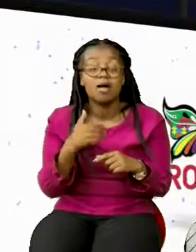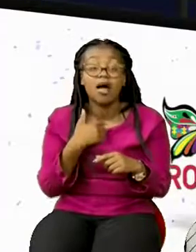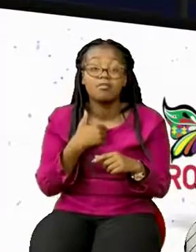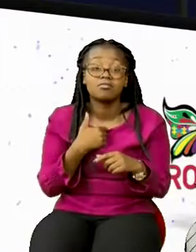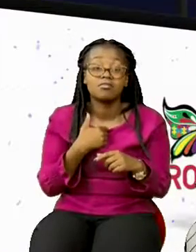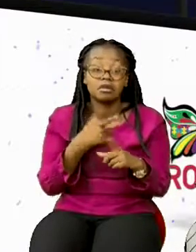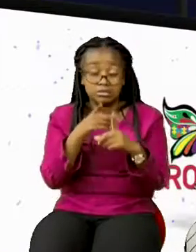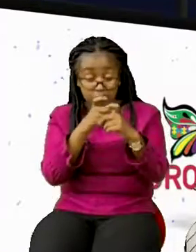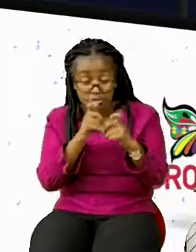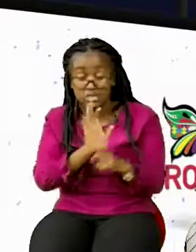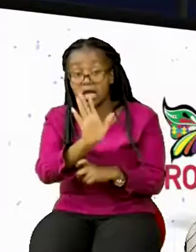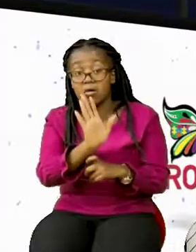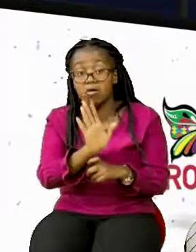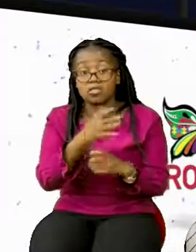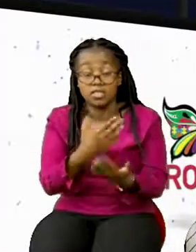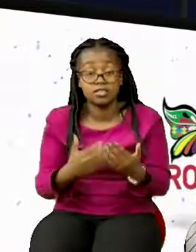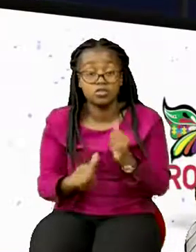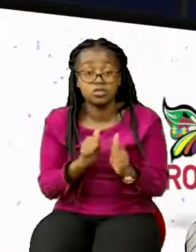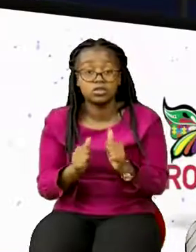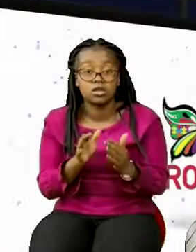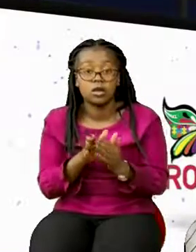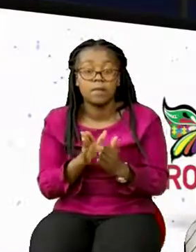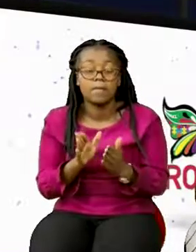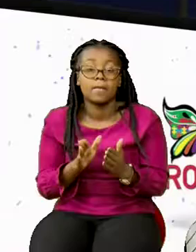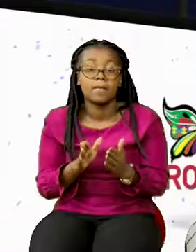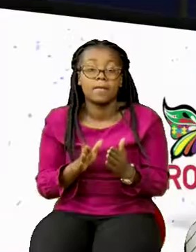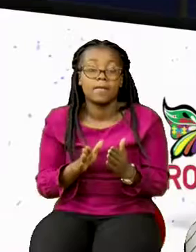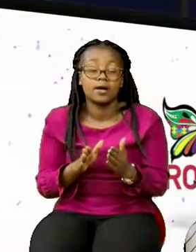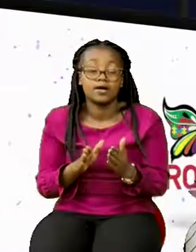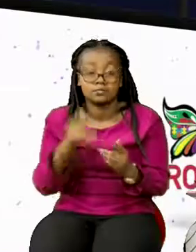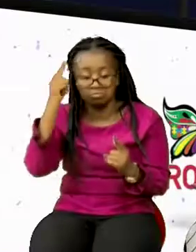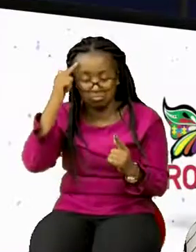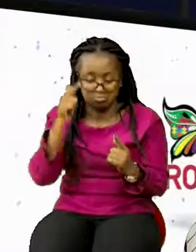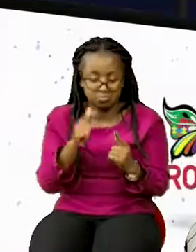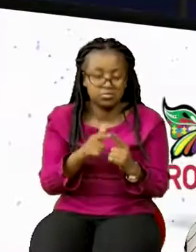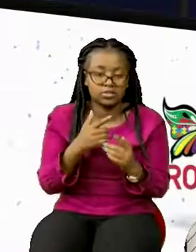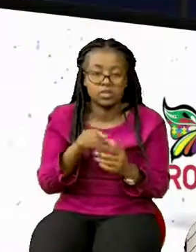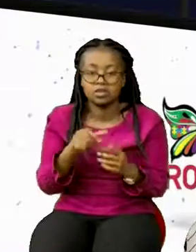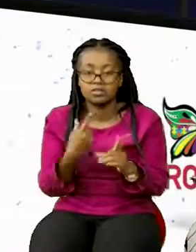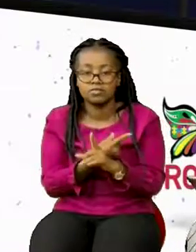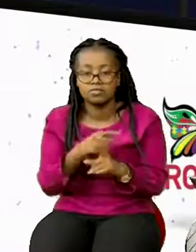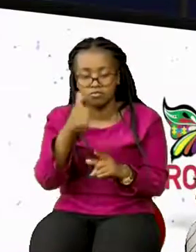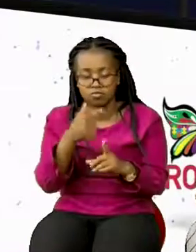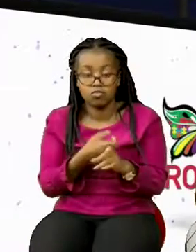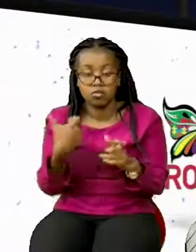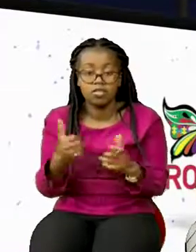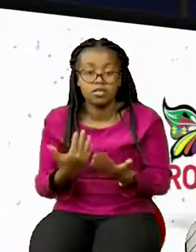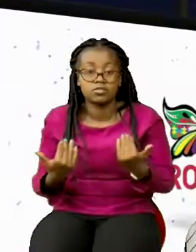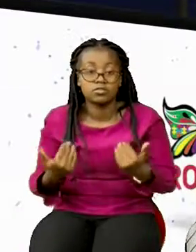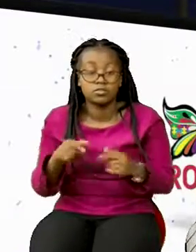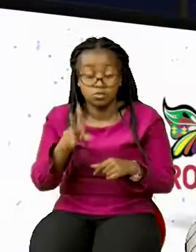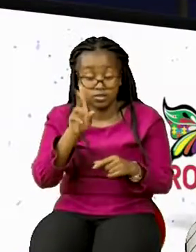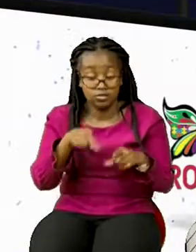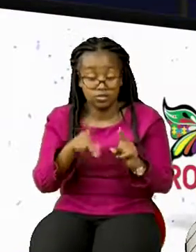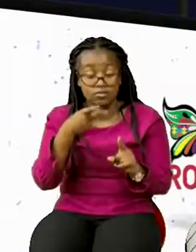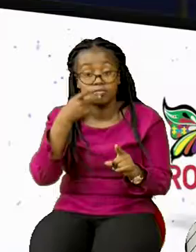one, and two, there are things that they are more inclined towards as compared to other children. So as a parent, remember